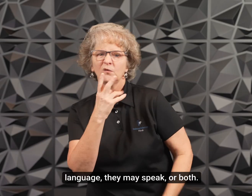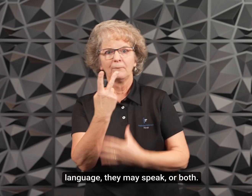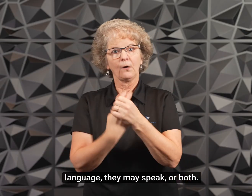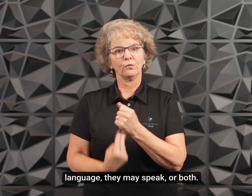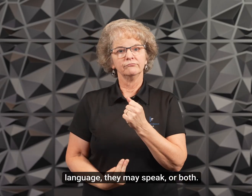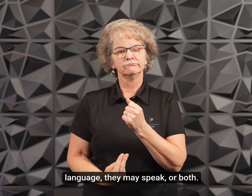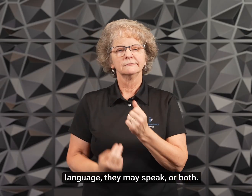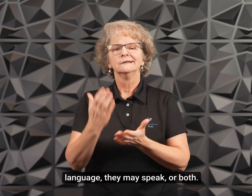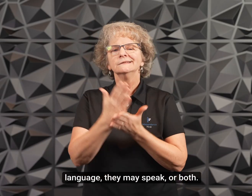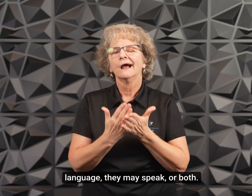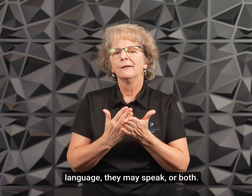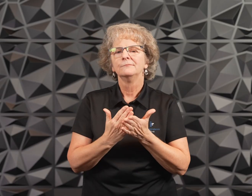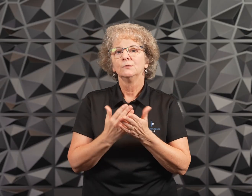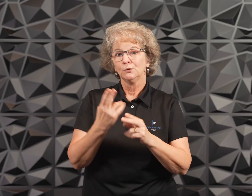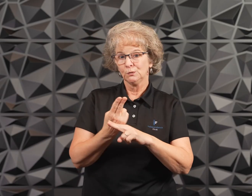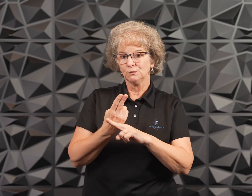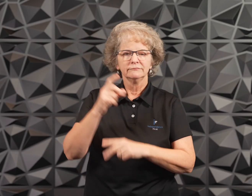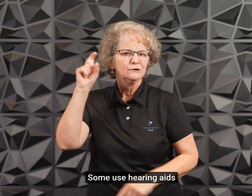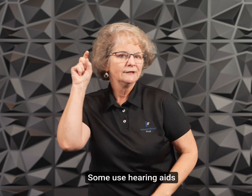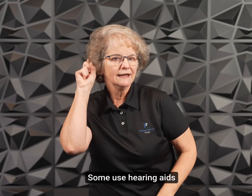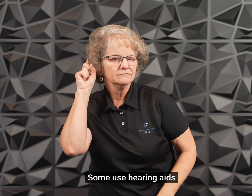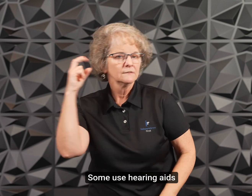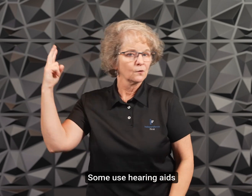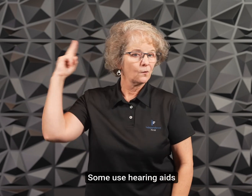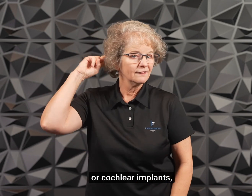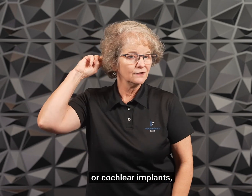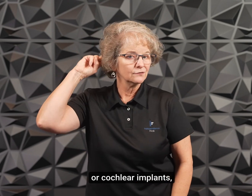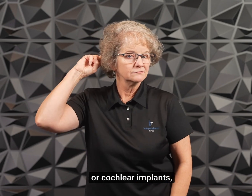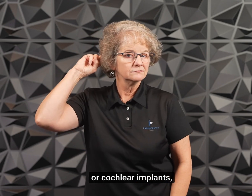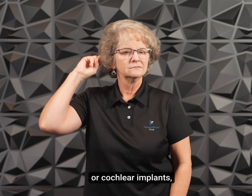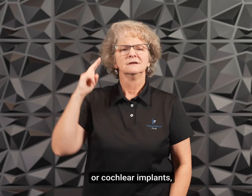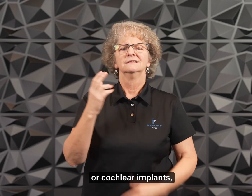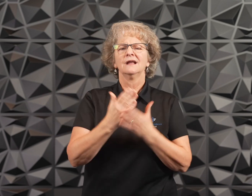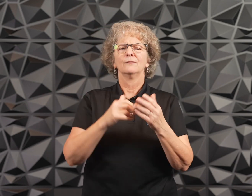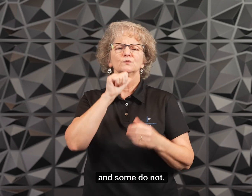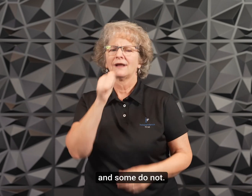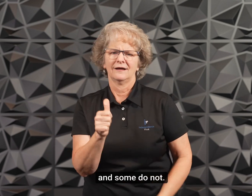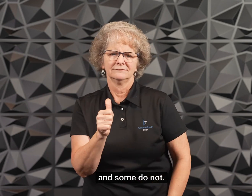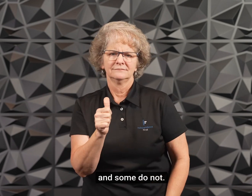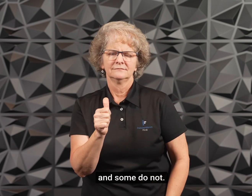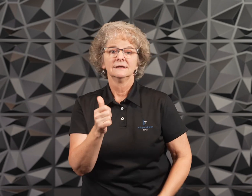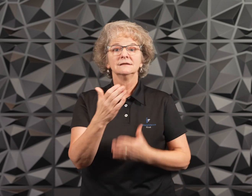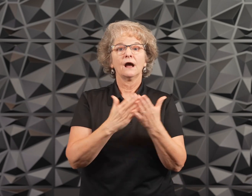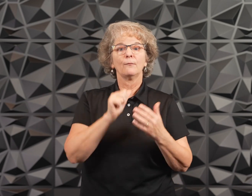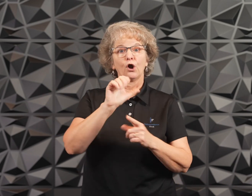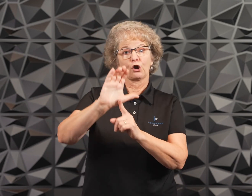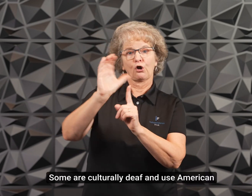may speak, or both. Some use hearing aids or cochlear implants, and some do not. Some